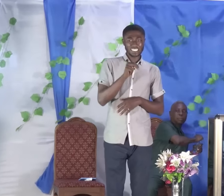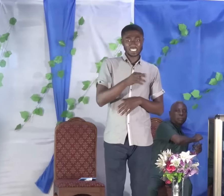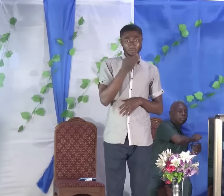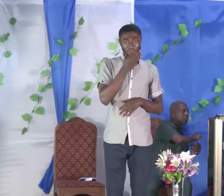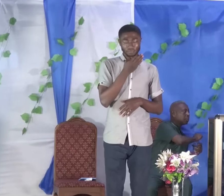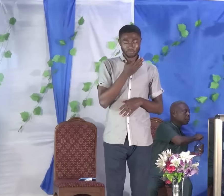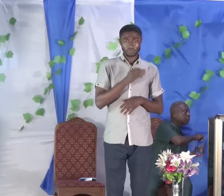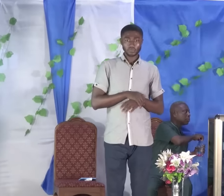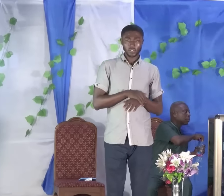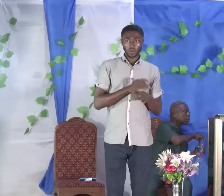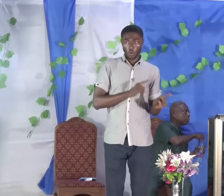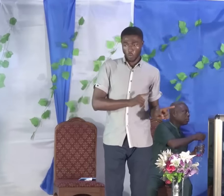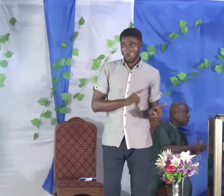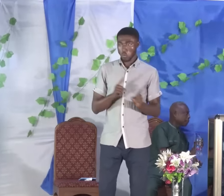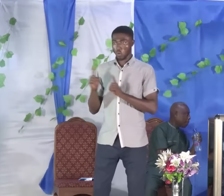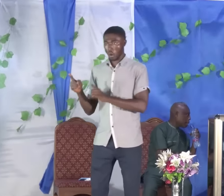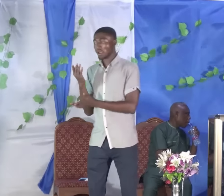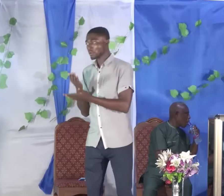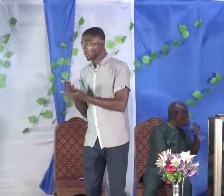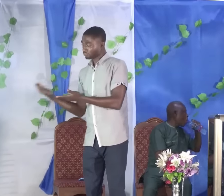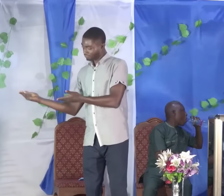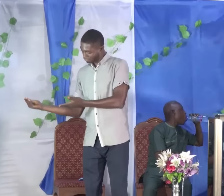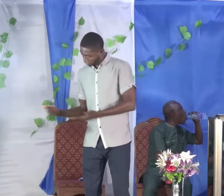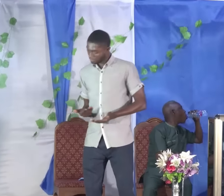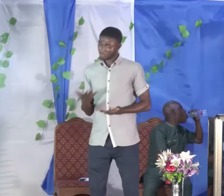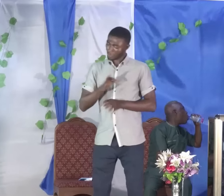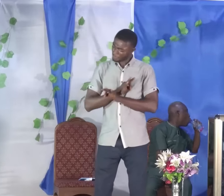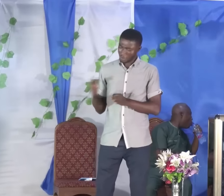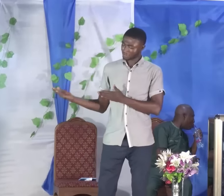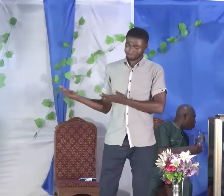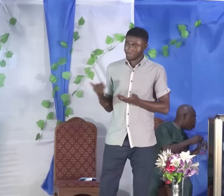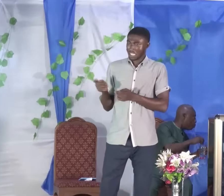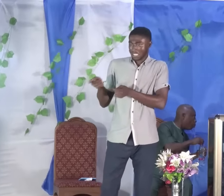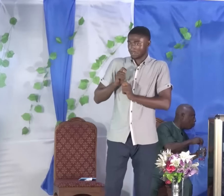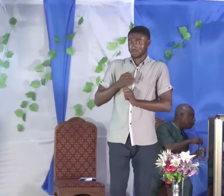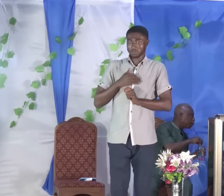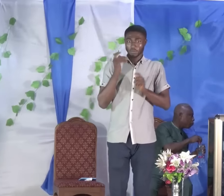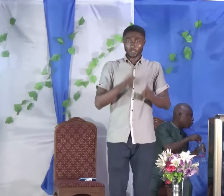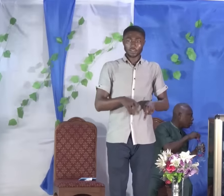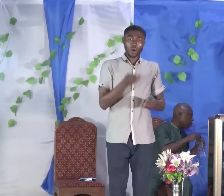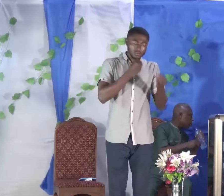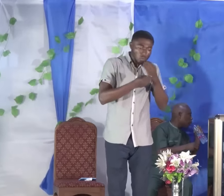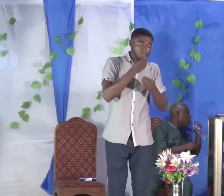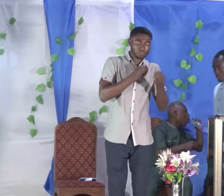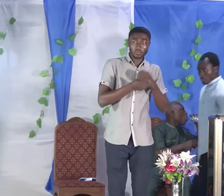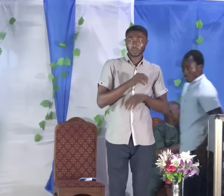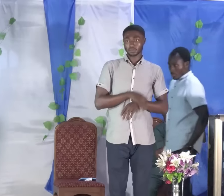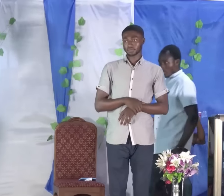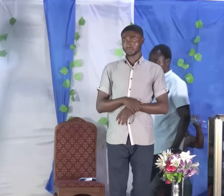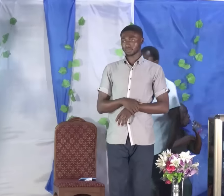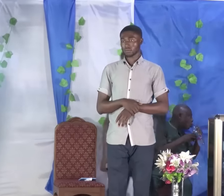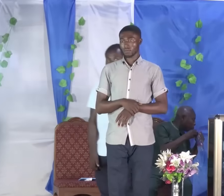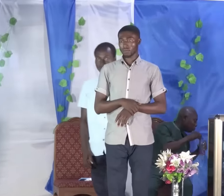told me I need a cogo. Say, I buy ya in the panel, or no, so over here, be in a way. Baby, I will buy and I'll say, we're